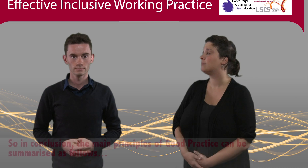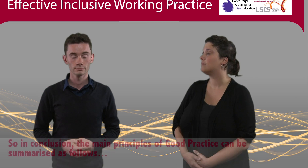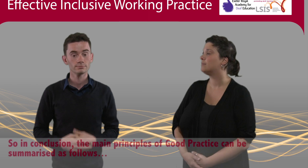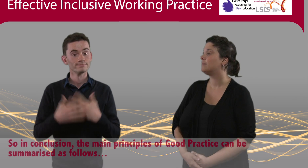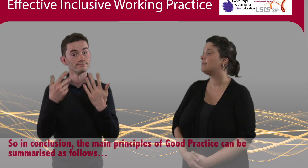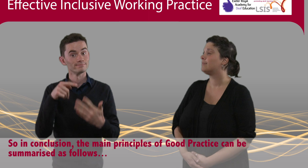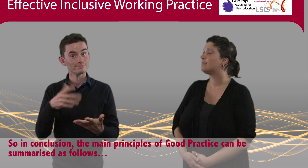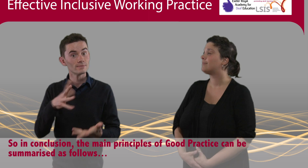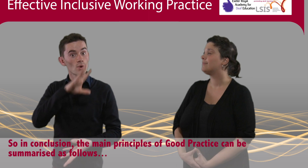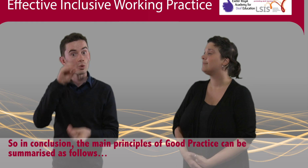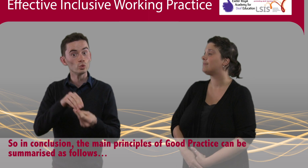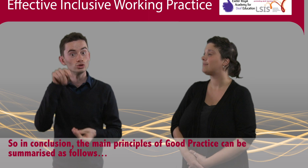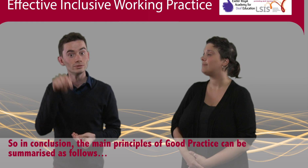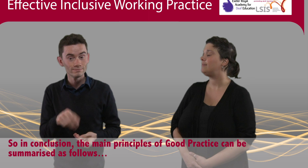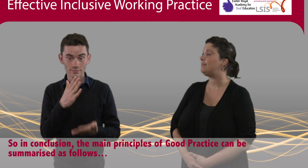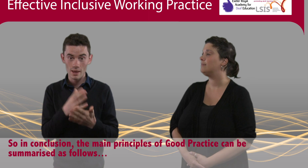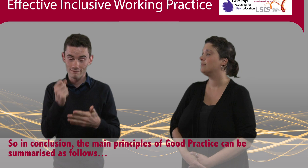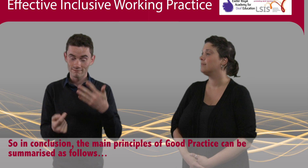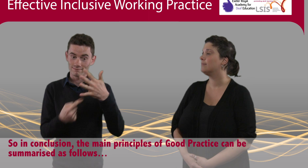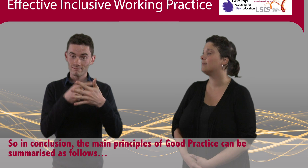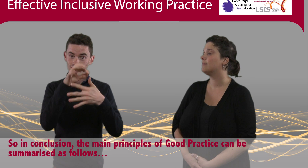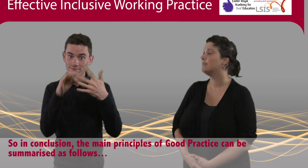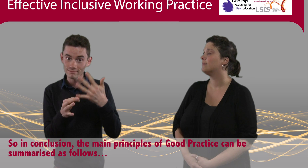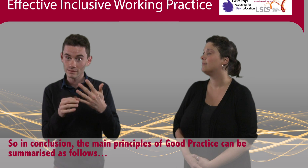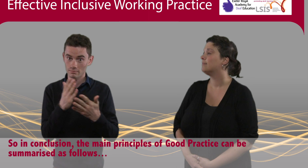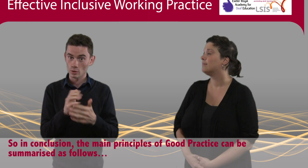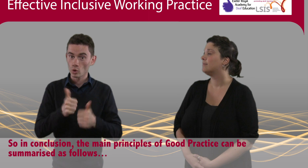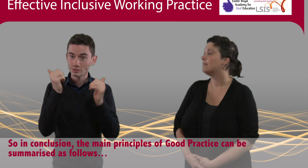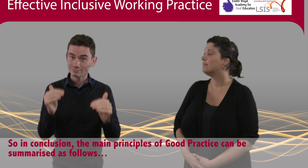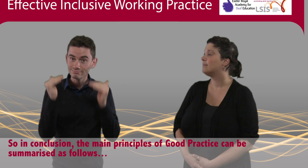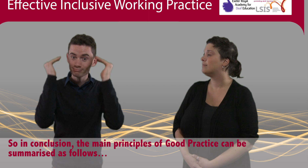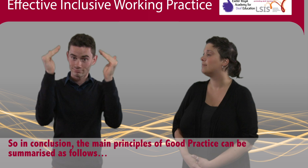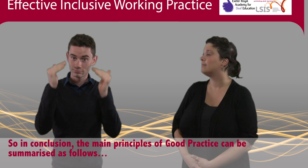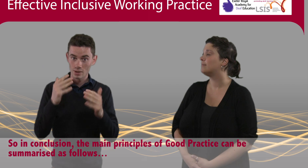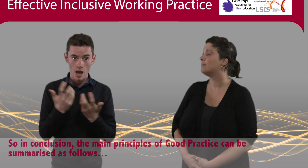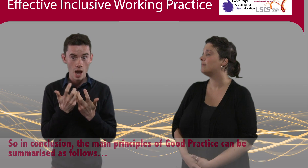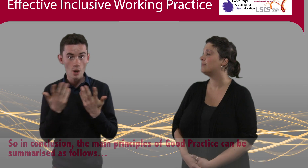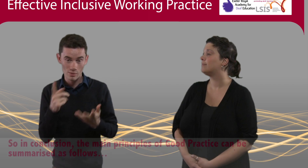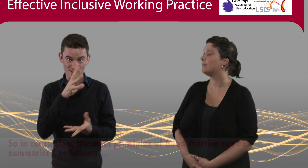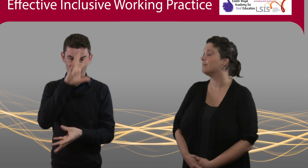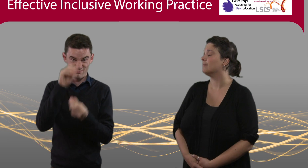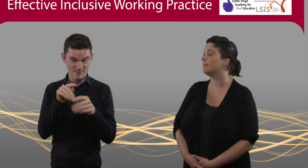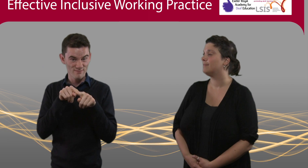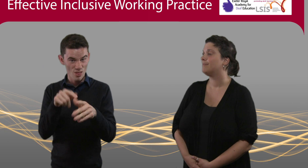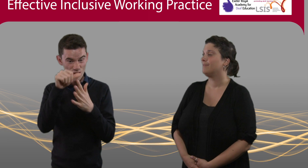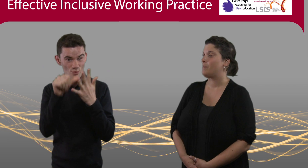So in conclusion, the main principles of good practice can be summarised as follows.